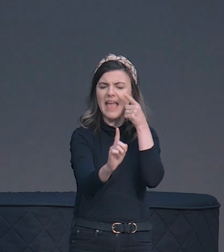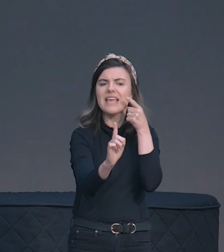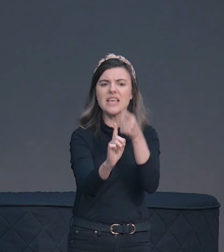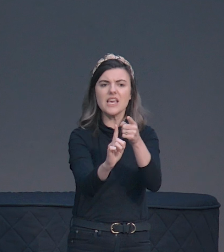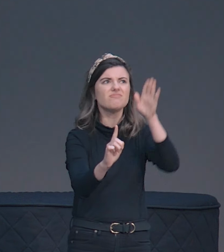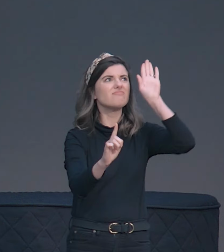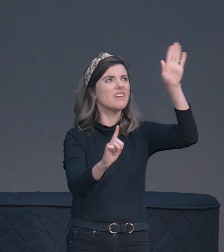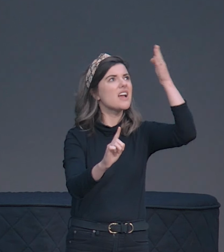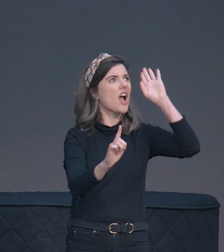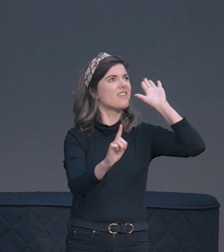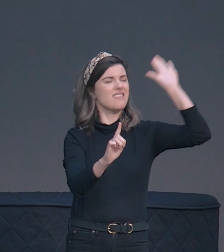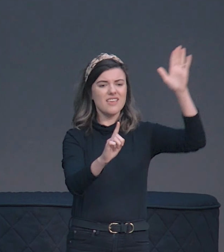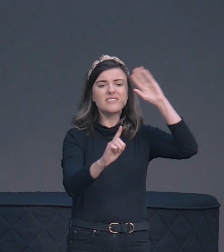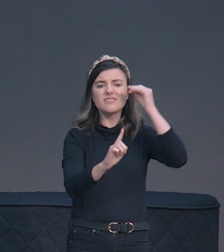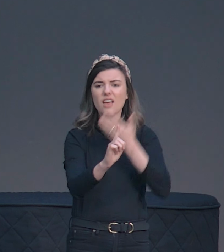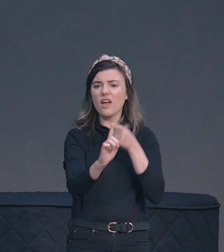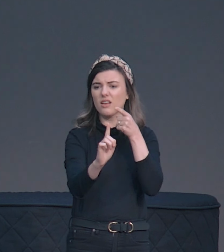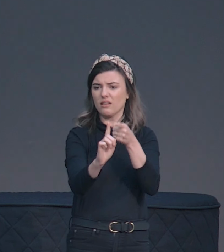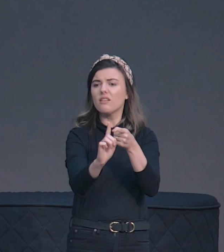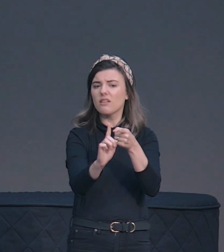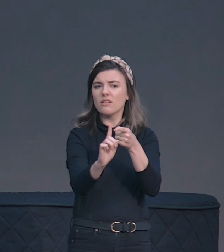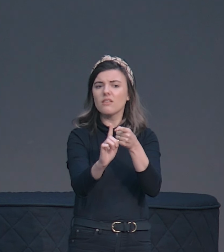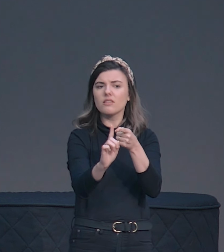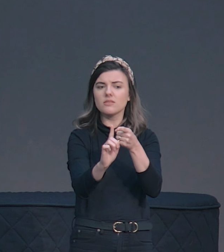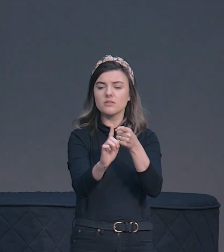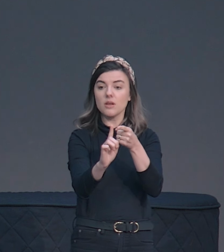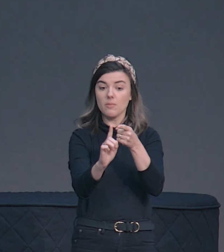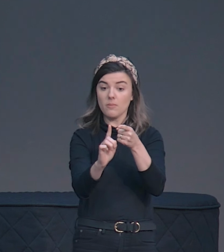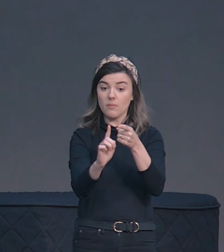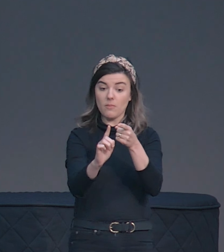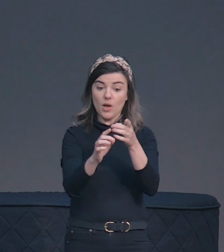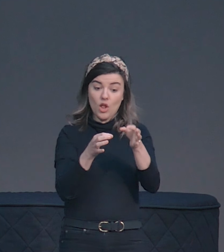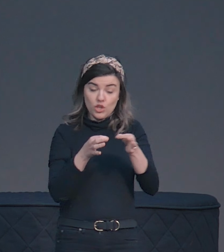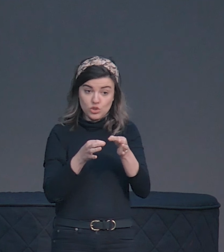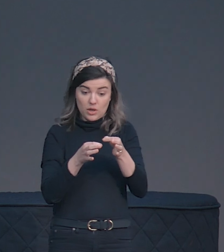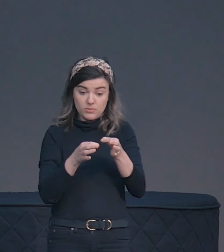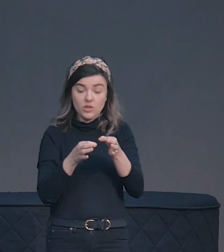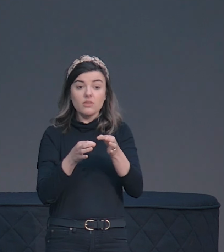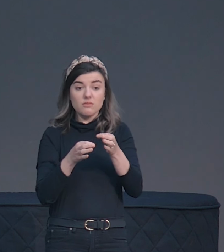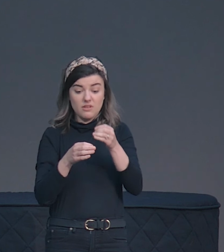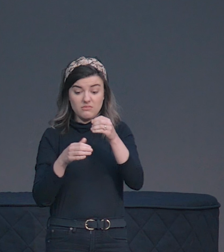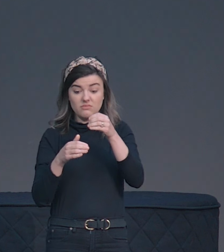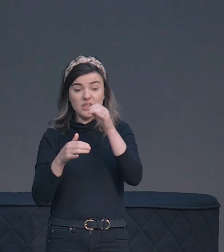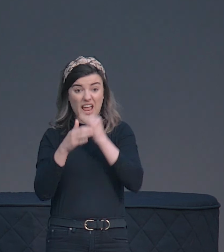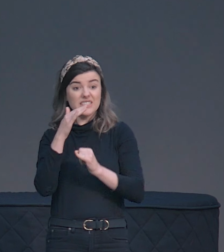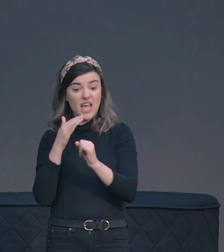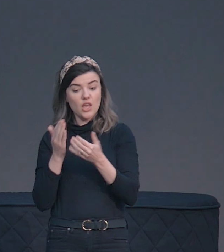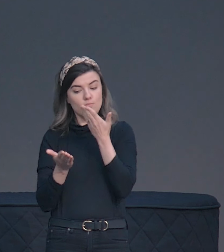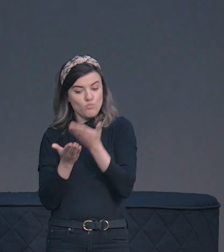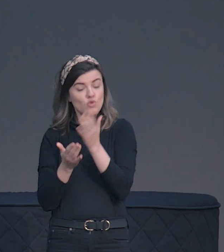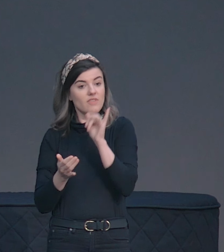Of God But The Descriptive Words Given Here Also Testify To That Fact